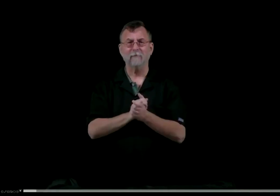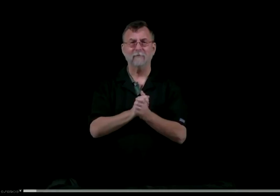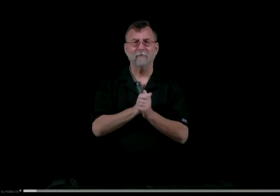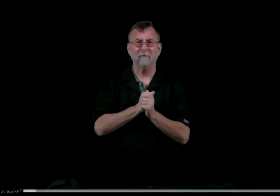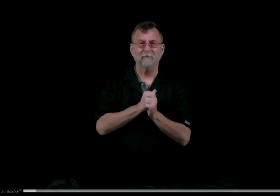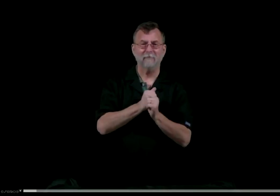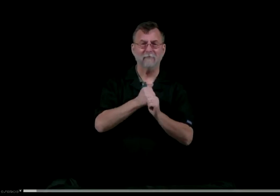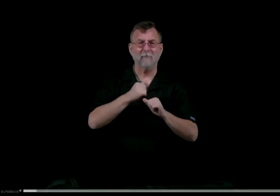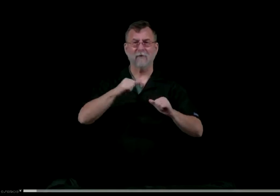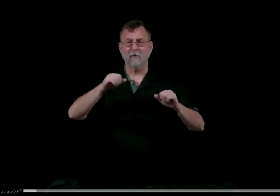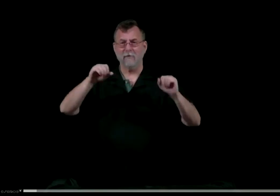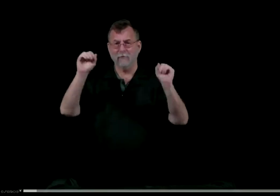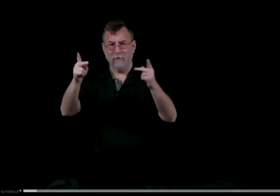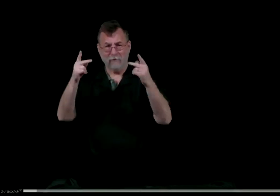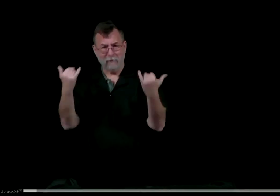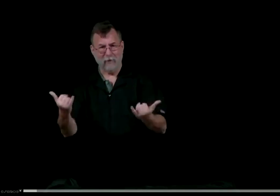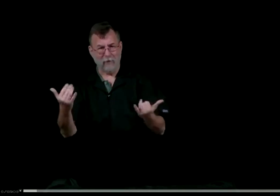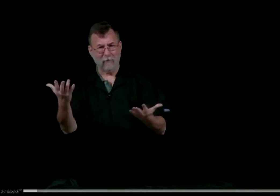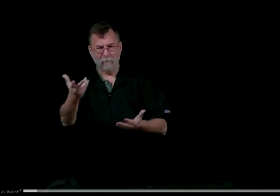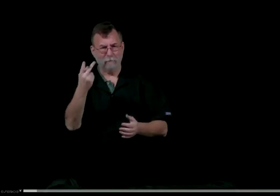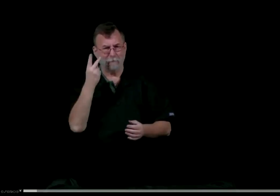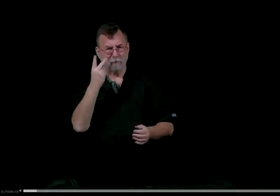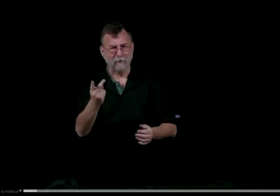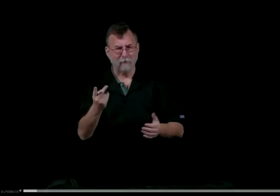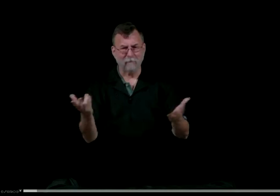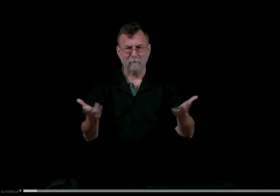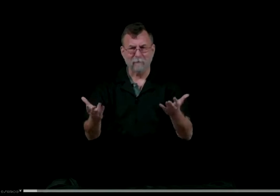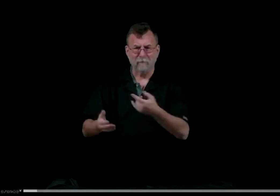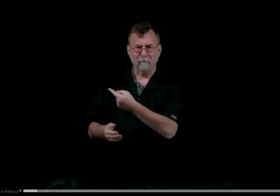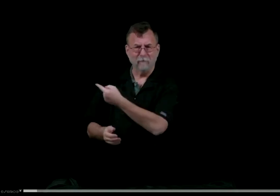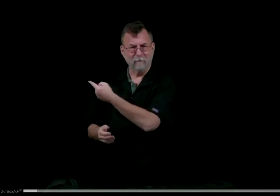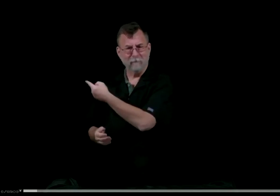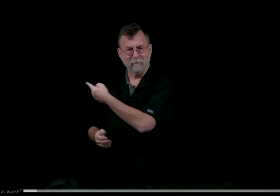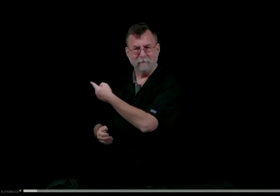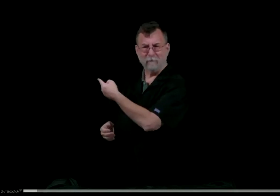People running. Okay, now, what do you see in that picture?